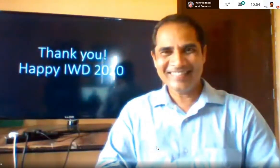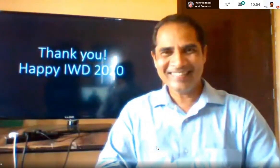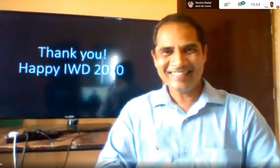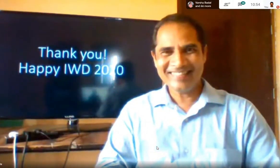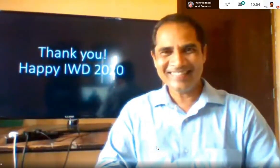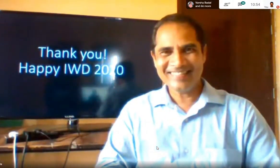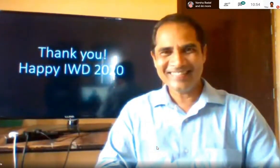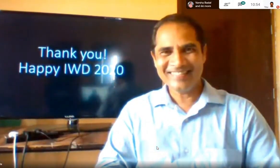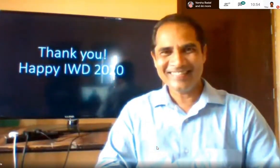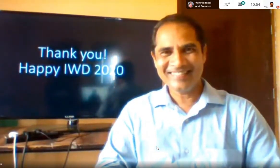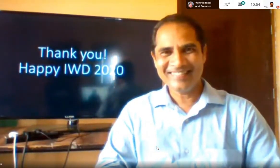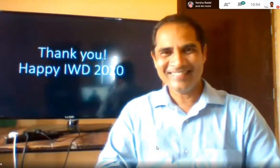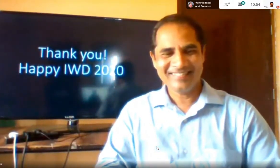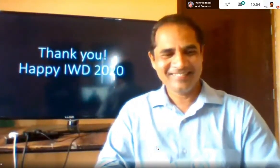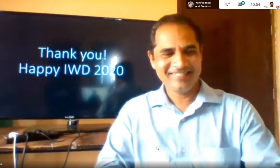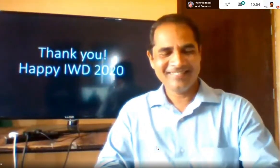Thank you.